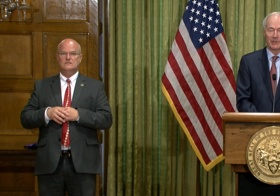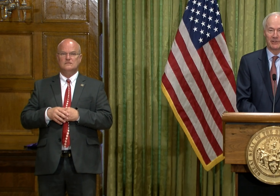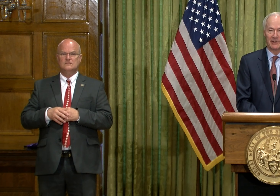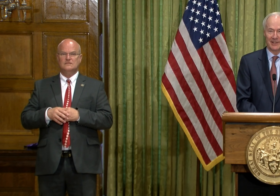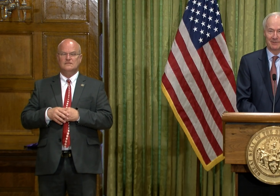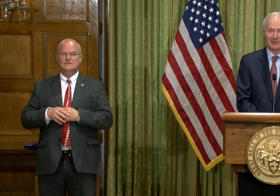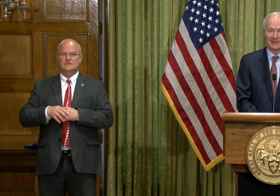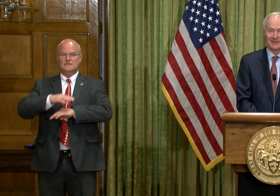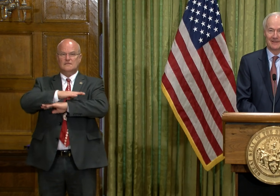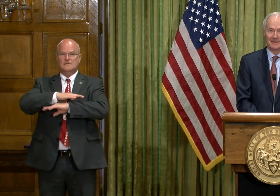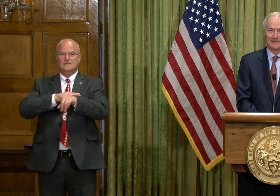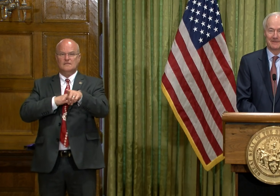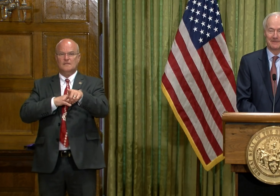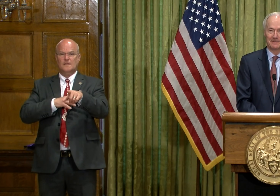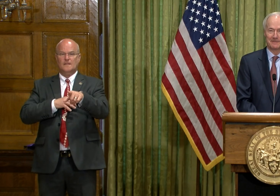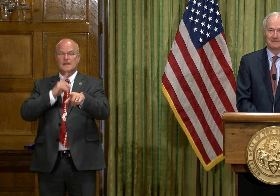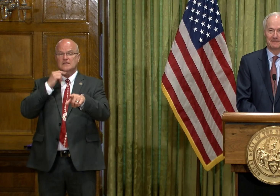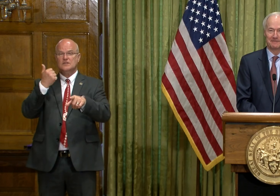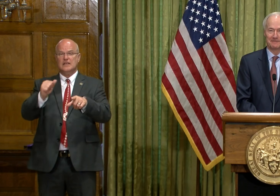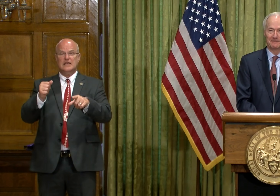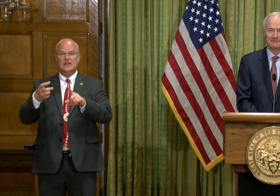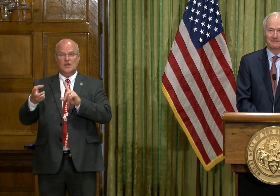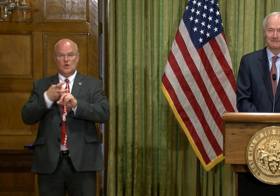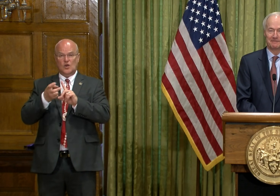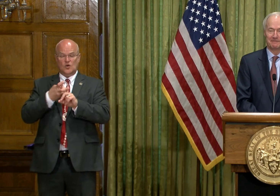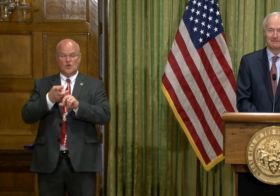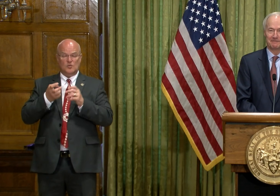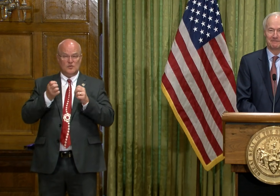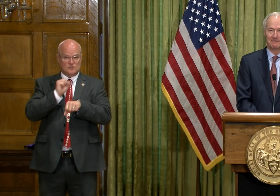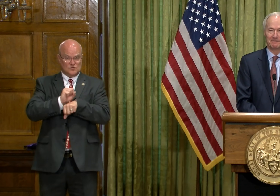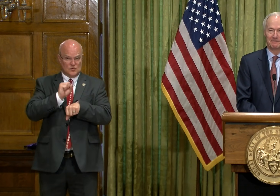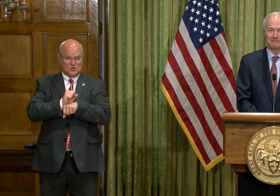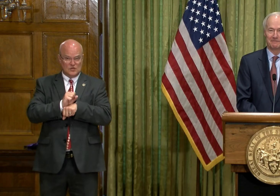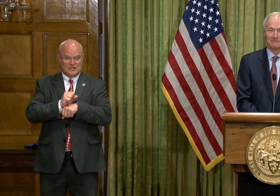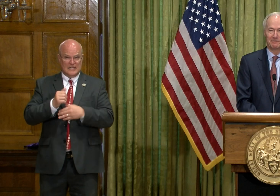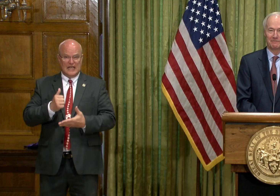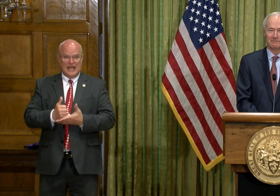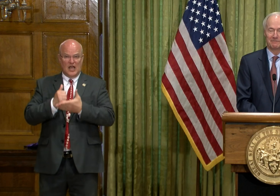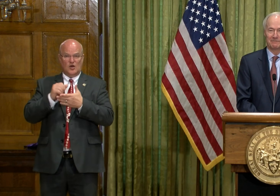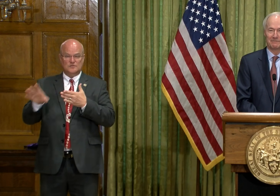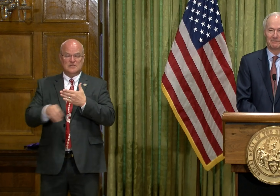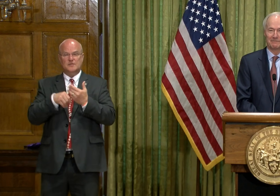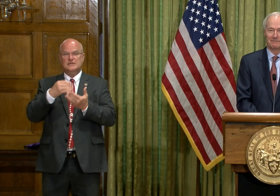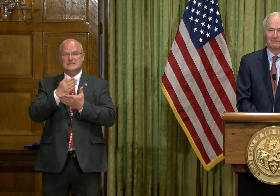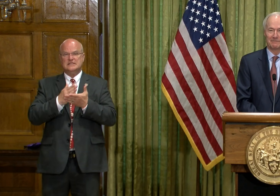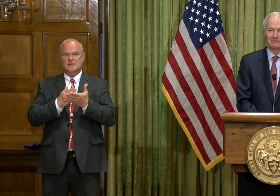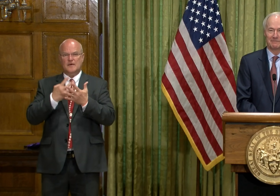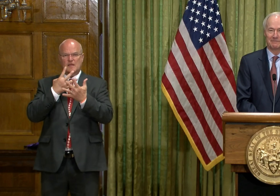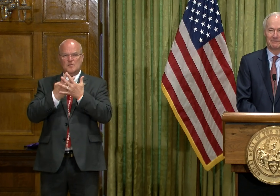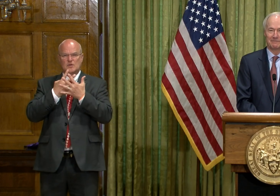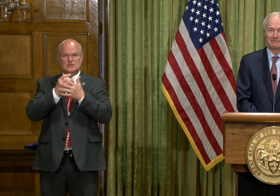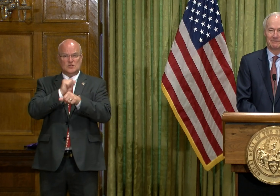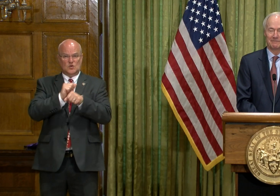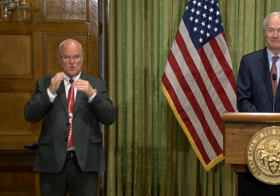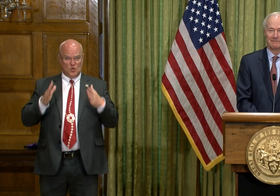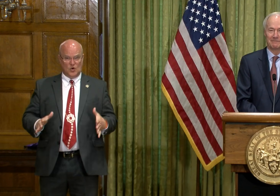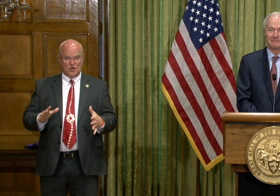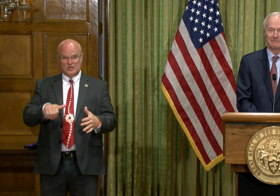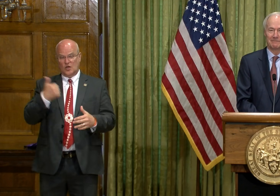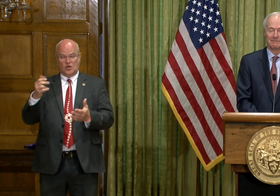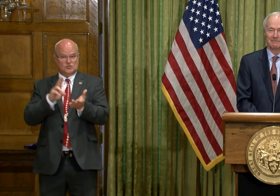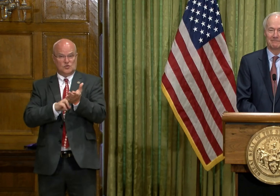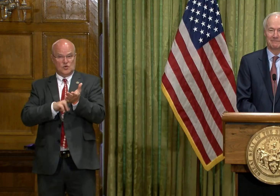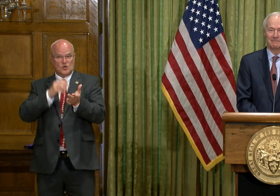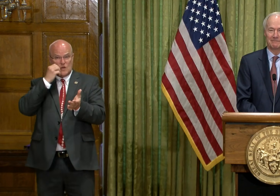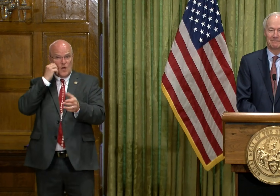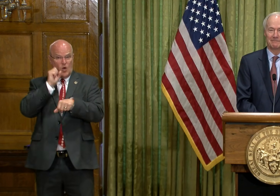Any other question at the table? Is there any recruitment efforts going on to kind of help supplement some of the prison workers and I guess also nursing